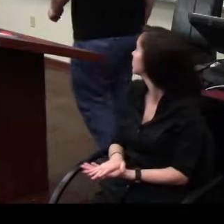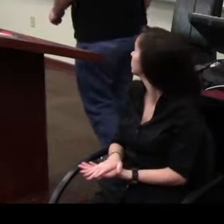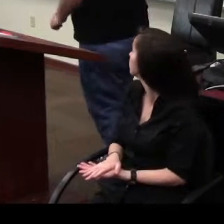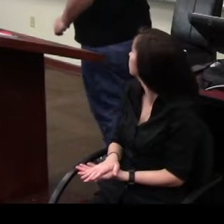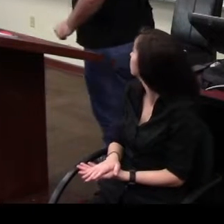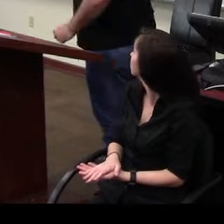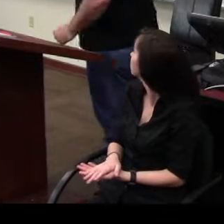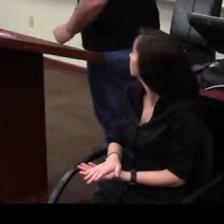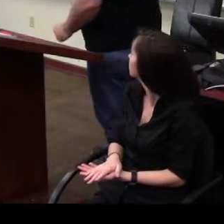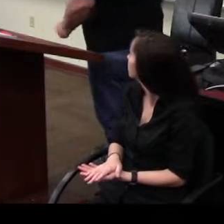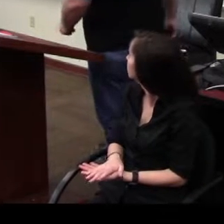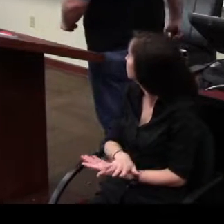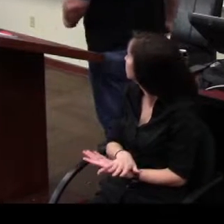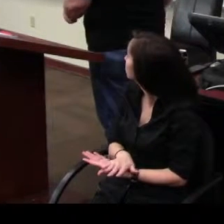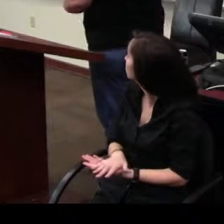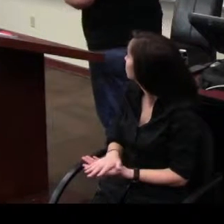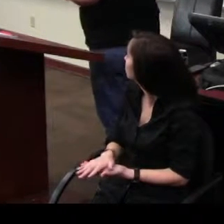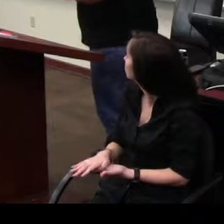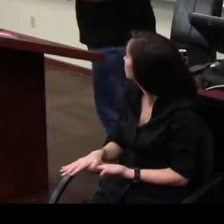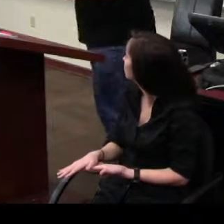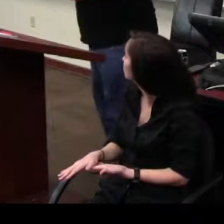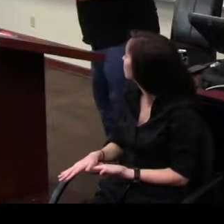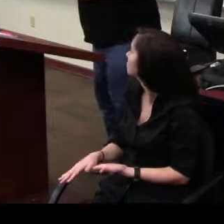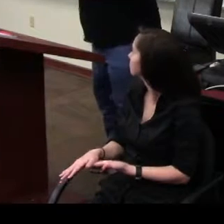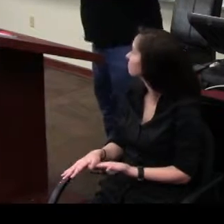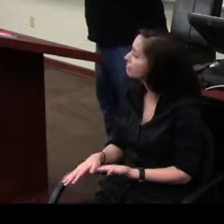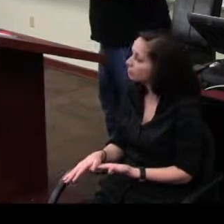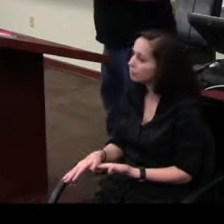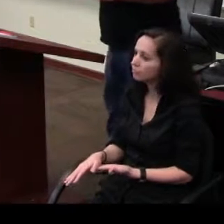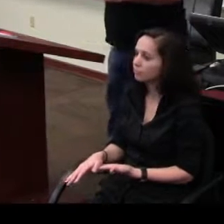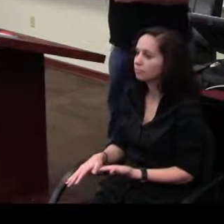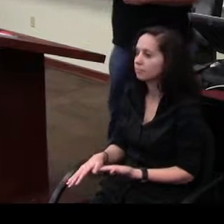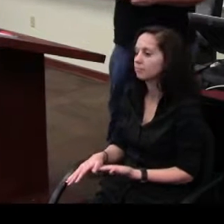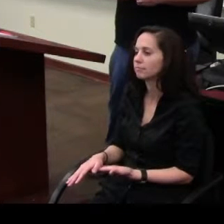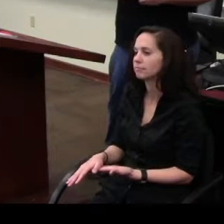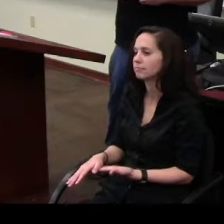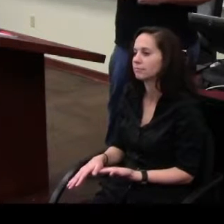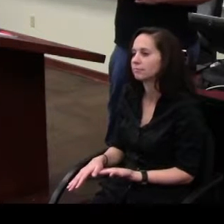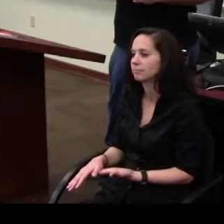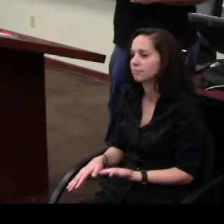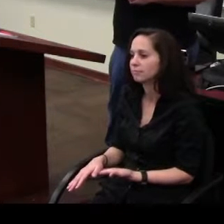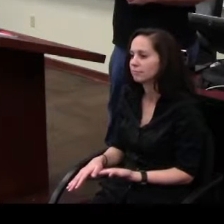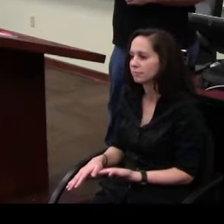So this was someone's misguided attempt at